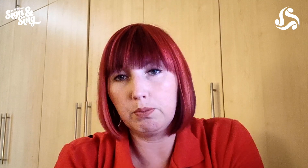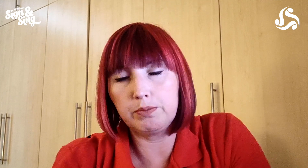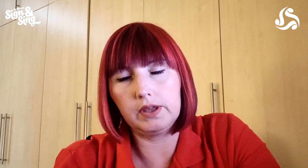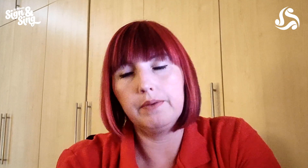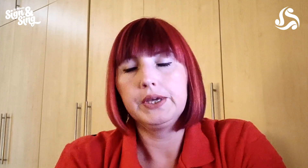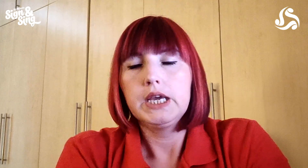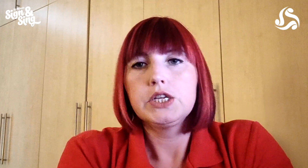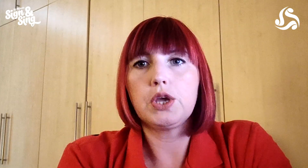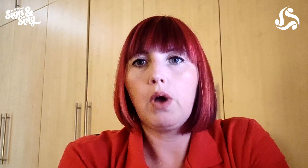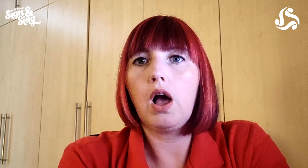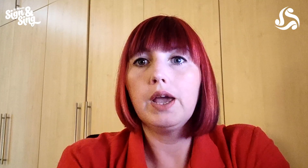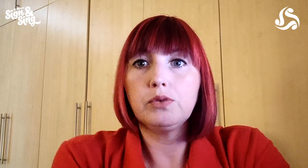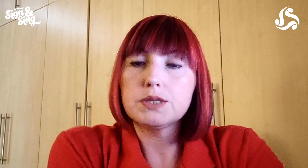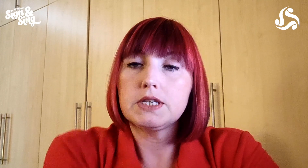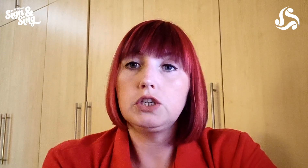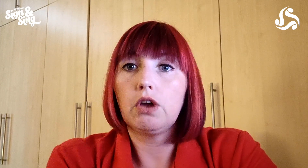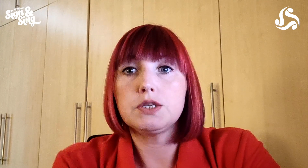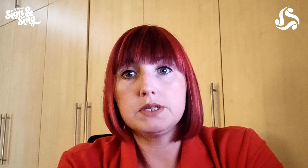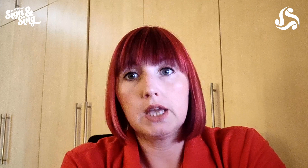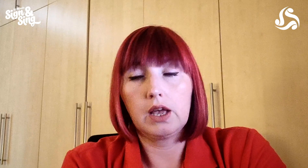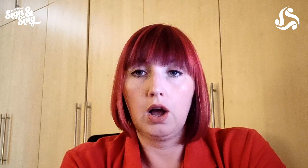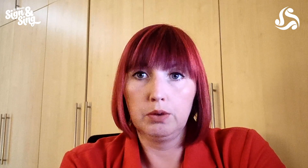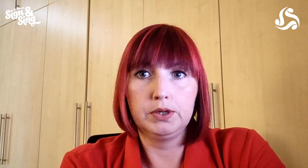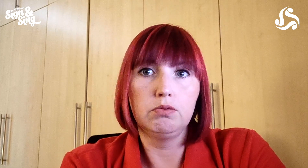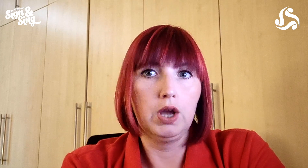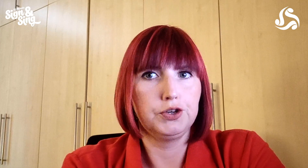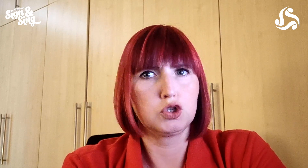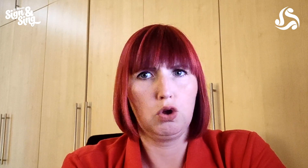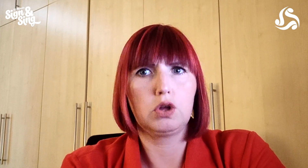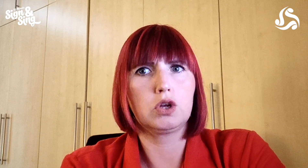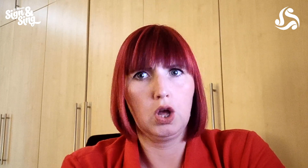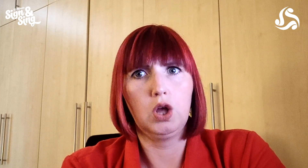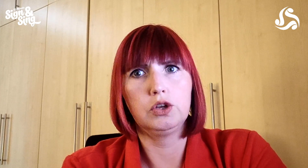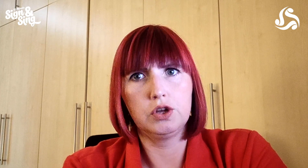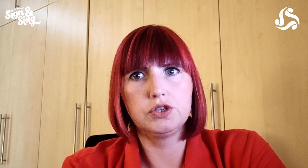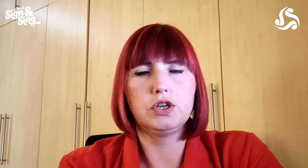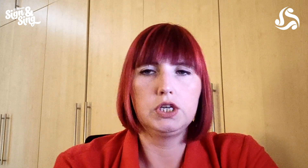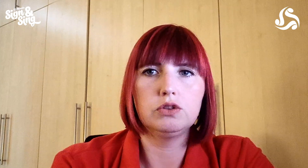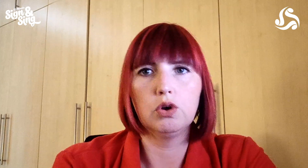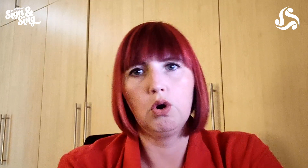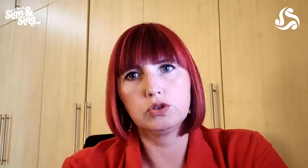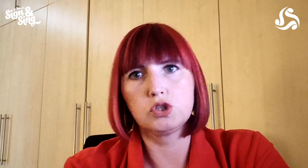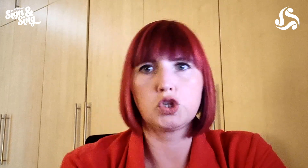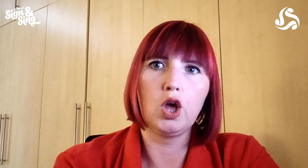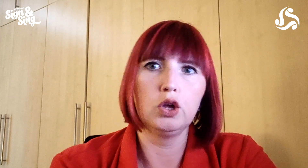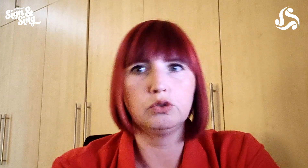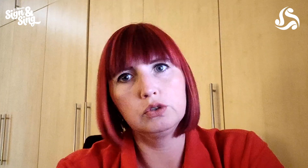actually for a pop singer. So I'm not expecting you guys to be singing, I'll be riding shotgun shotgun underneath the